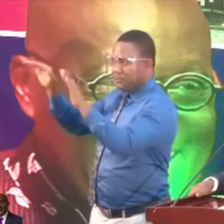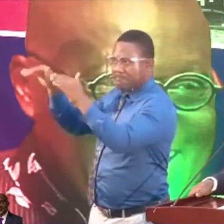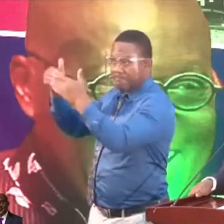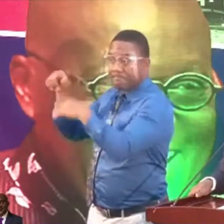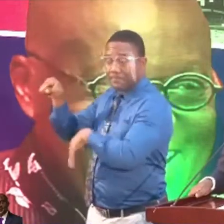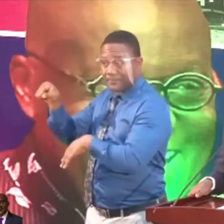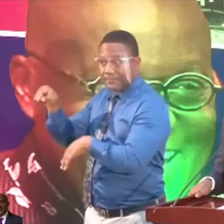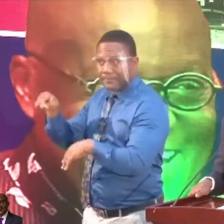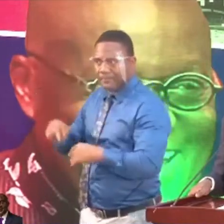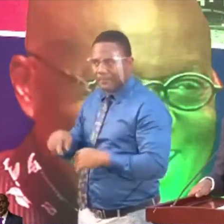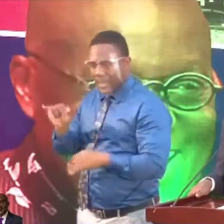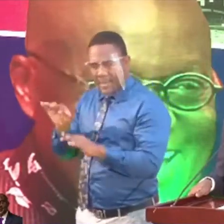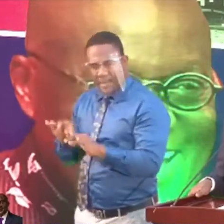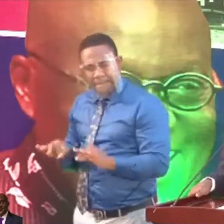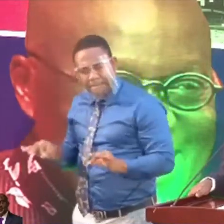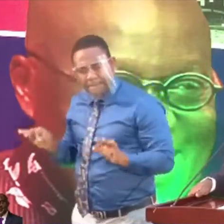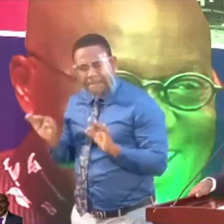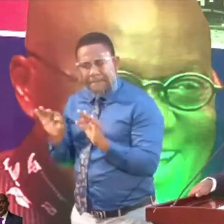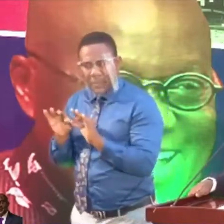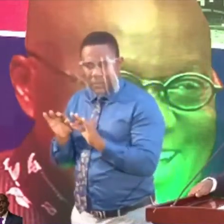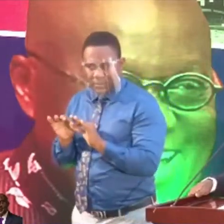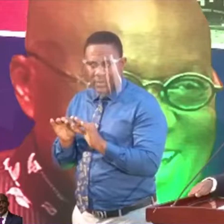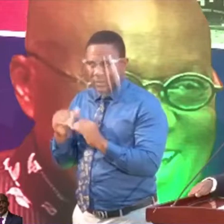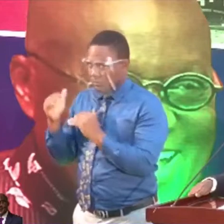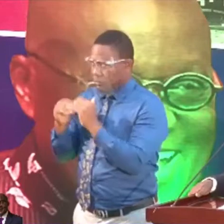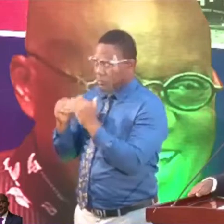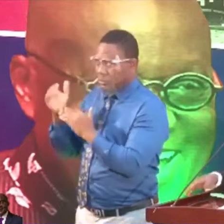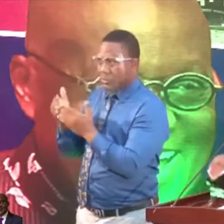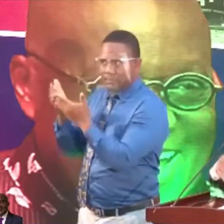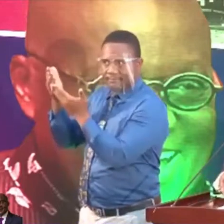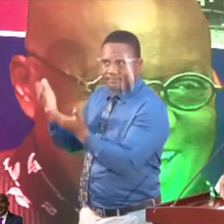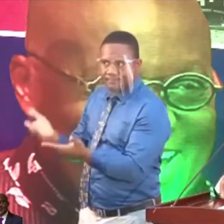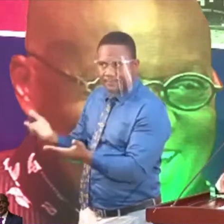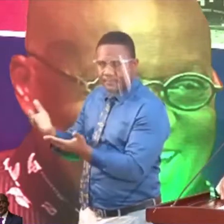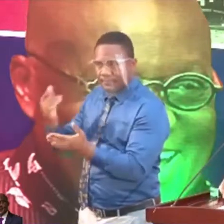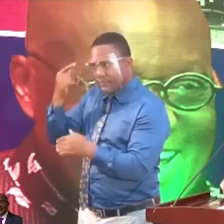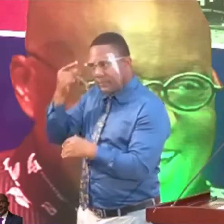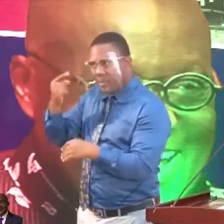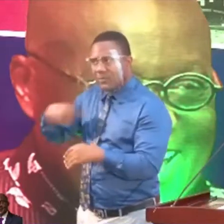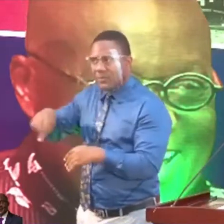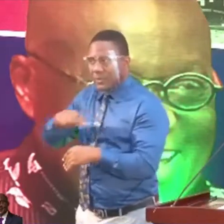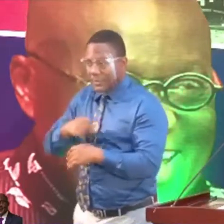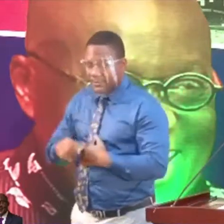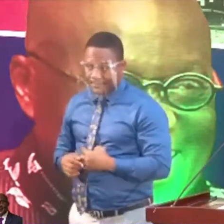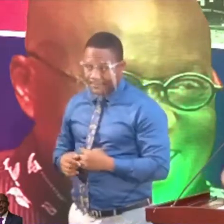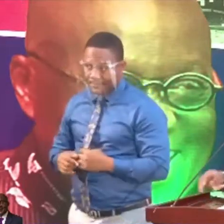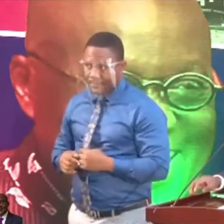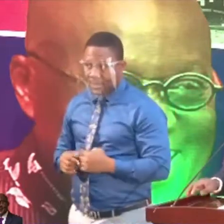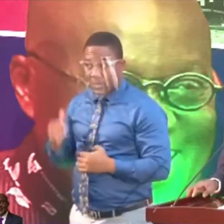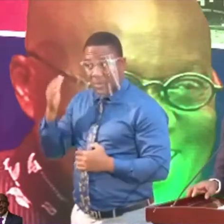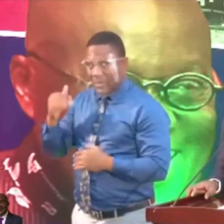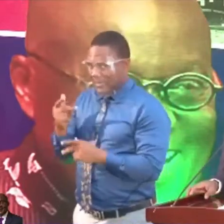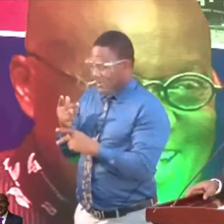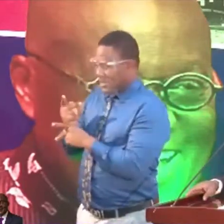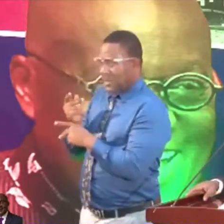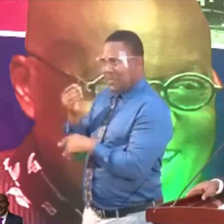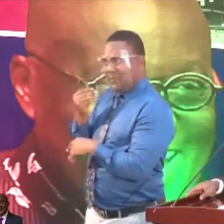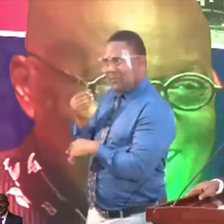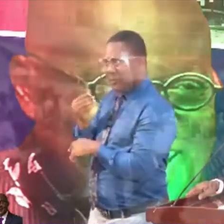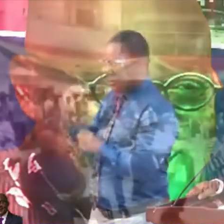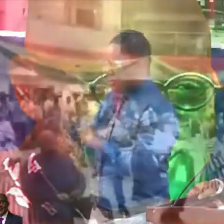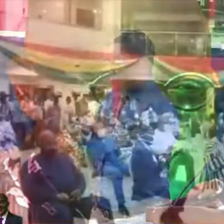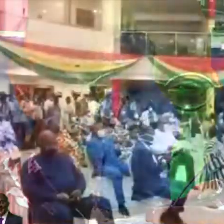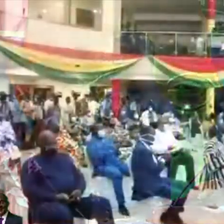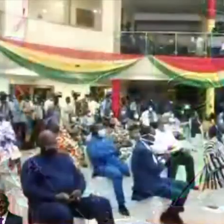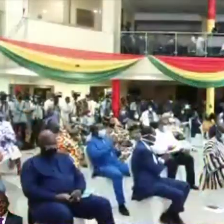and that is a very significant infrastructure development for us, because storage was a major problem.